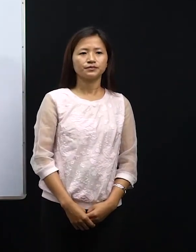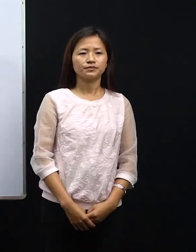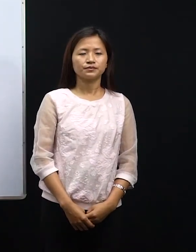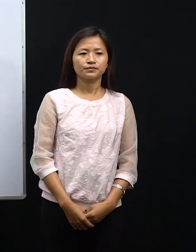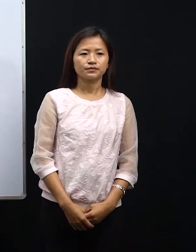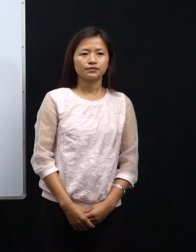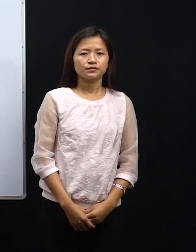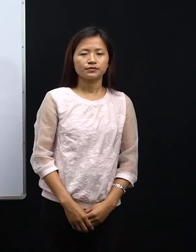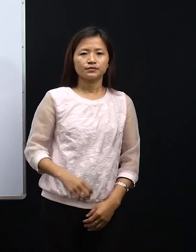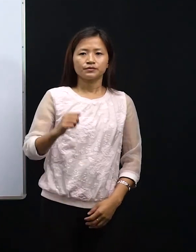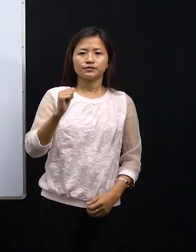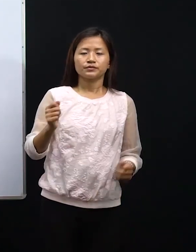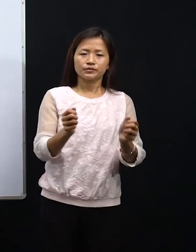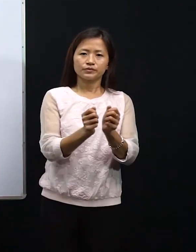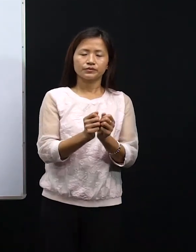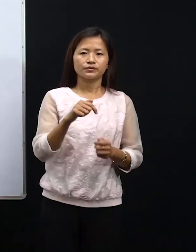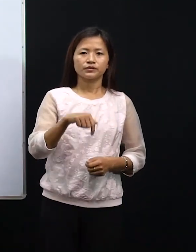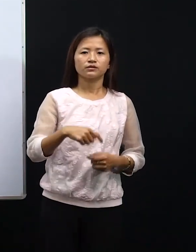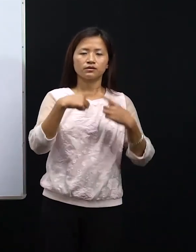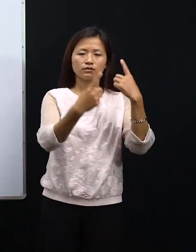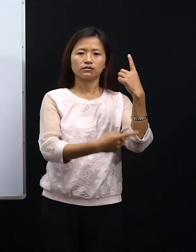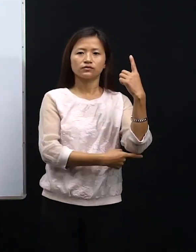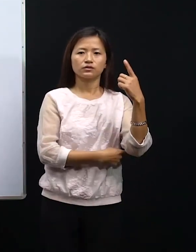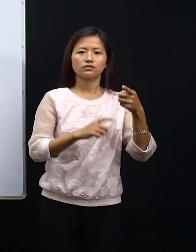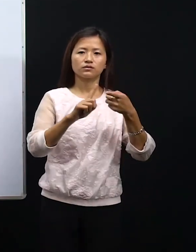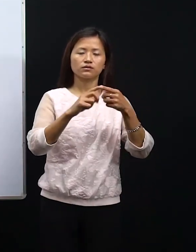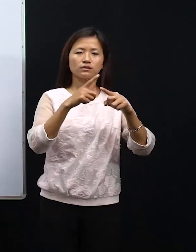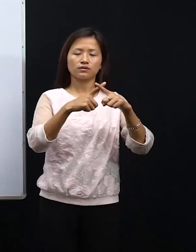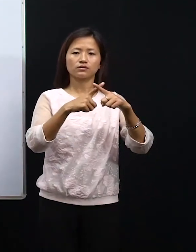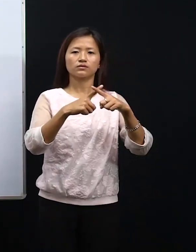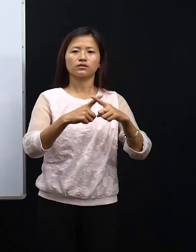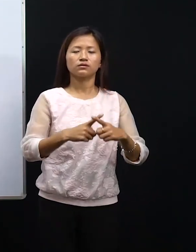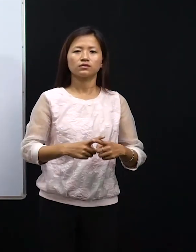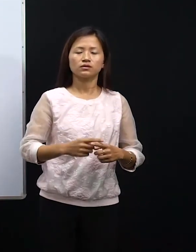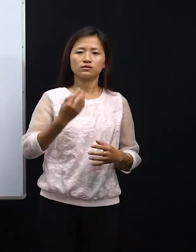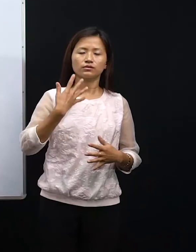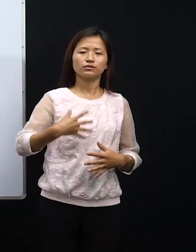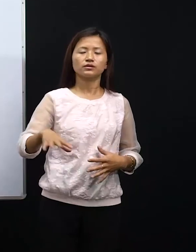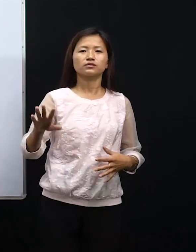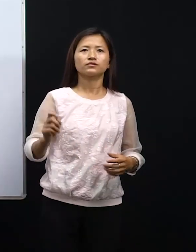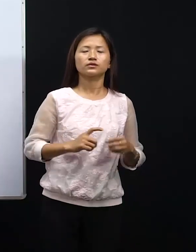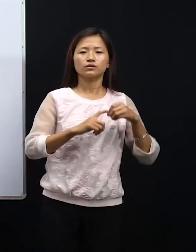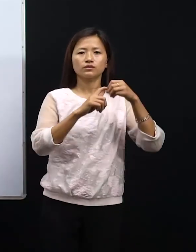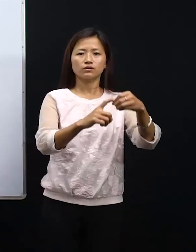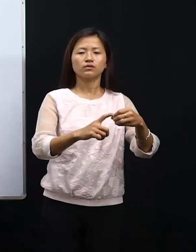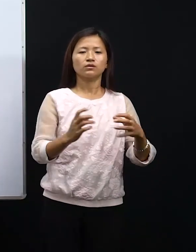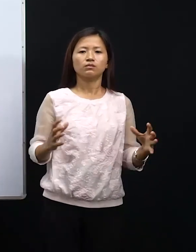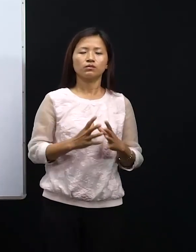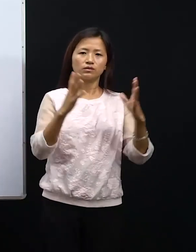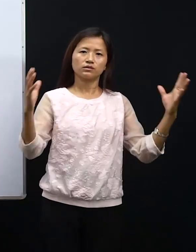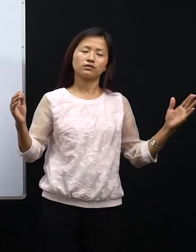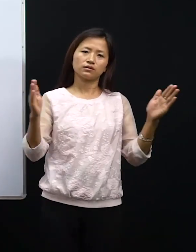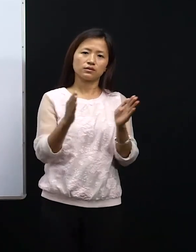So with this, we have come to the end of this exercise. The rest of the questions are more or less